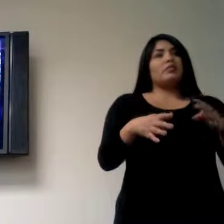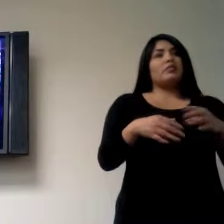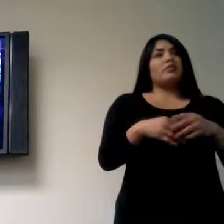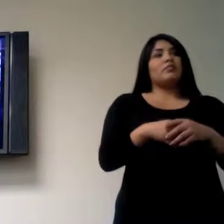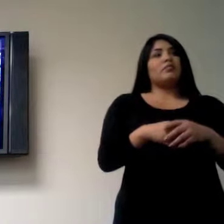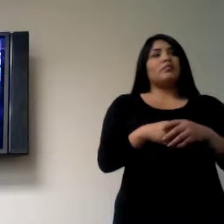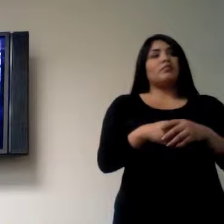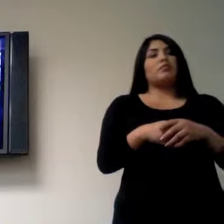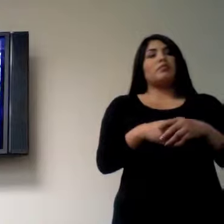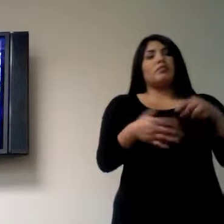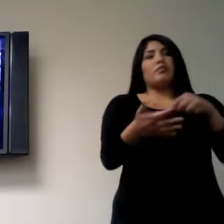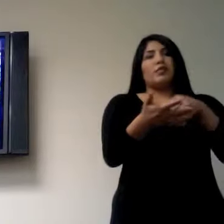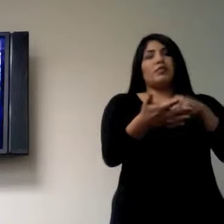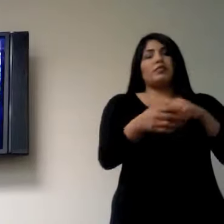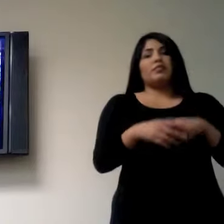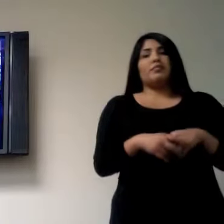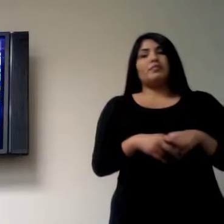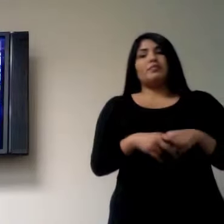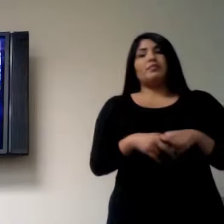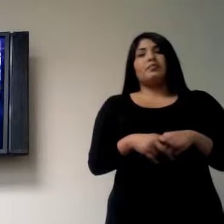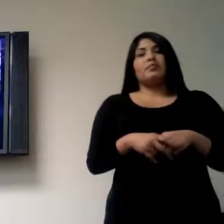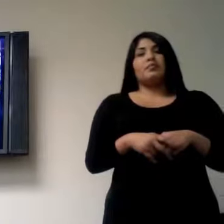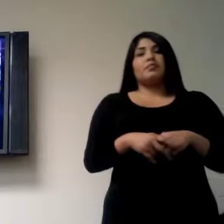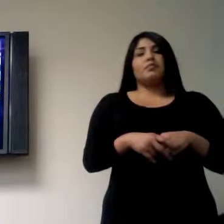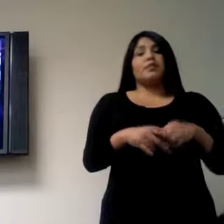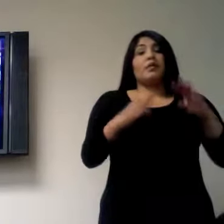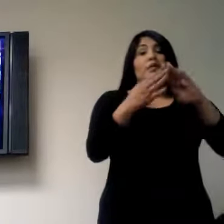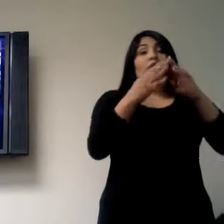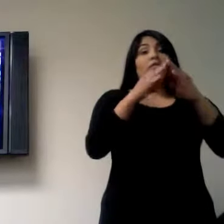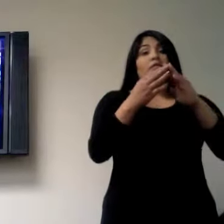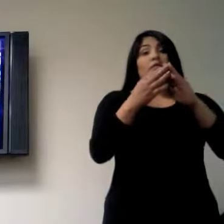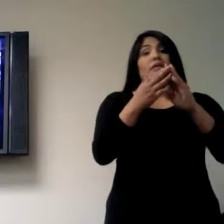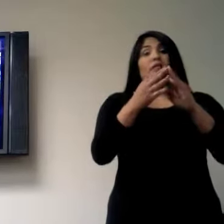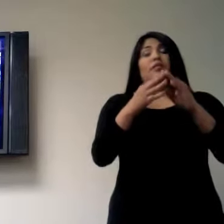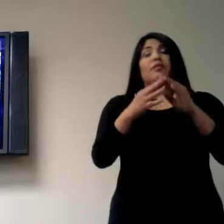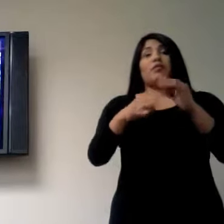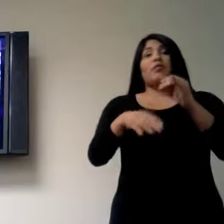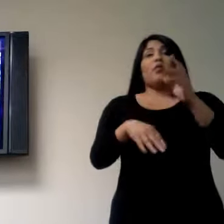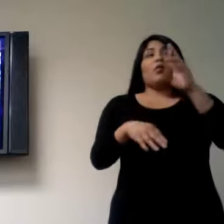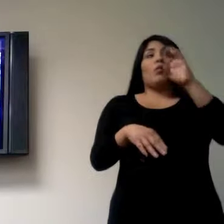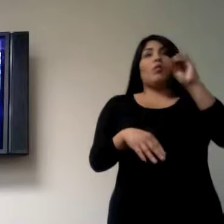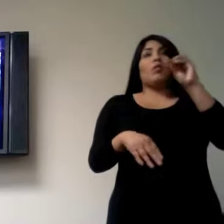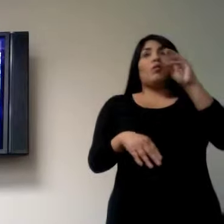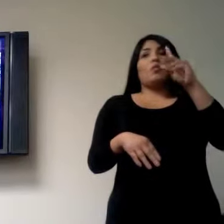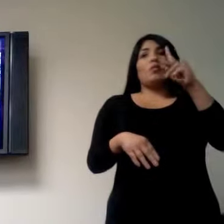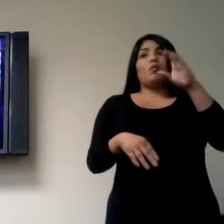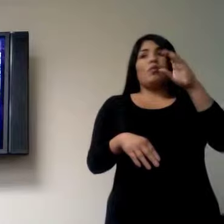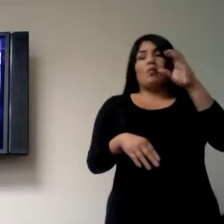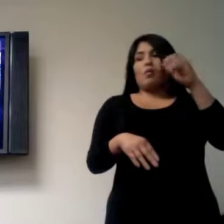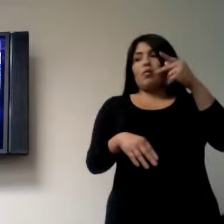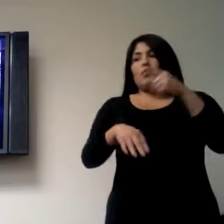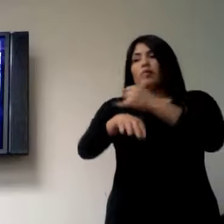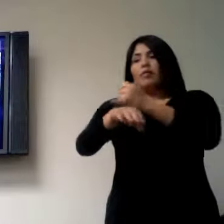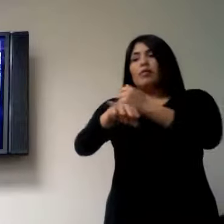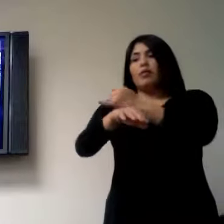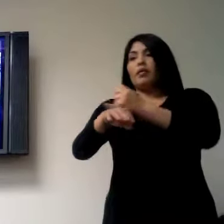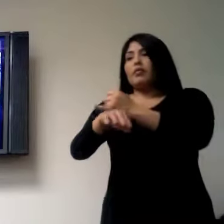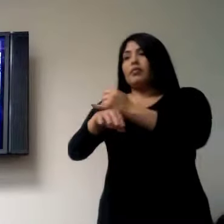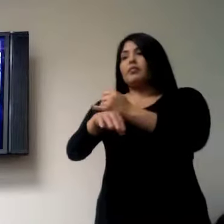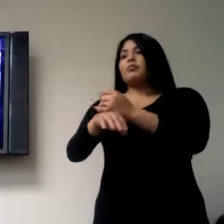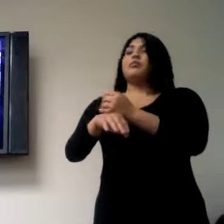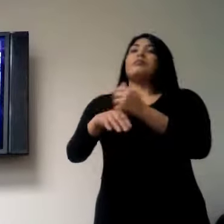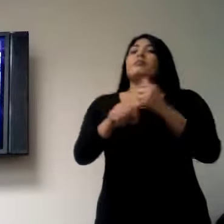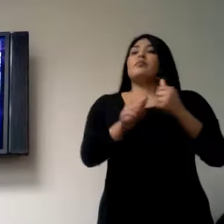part owner of a grocery store in the city of Rock Island, would drive his wagon across the bridge, accompanied by his faithful